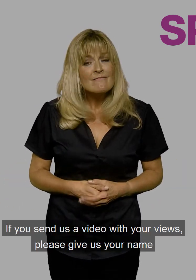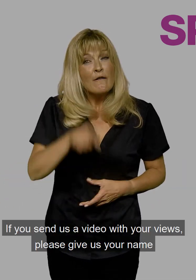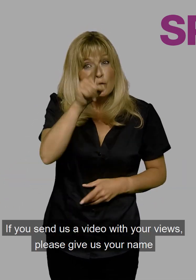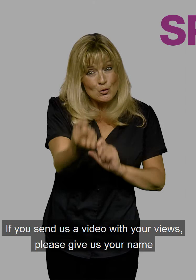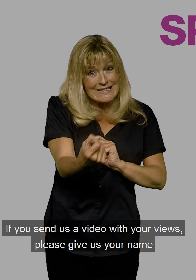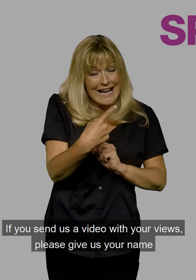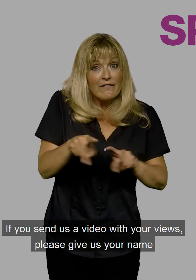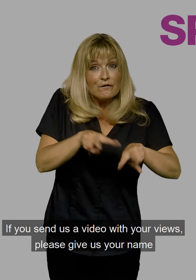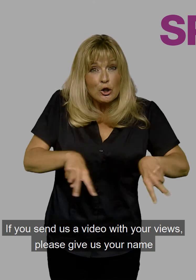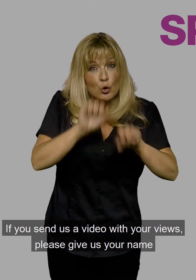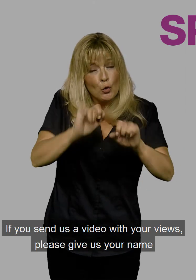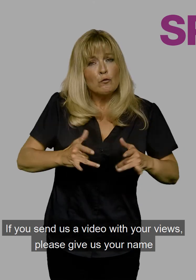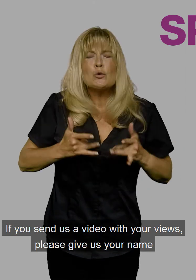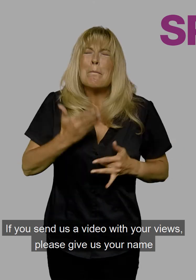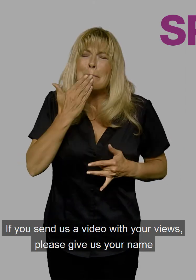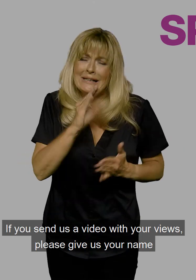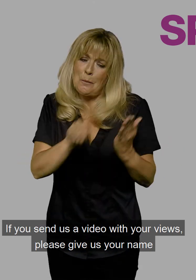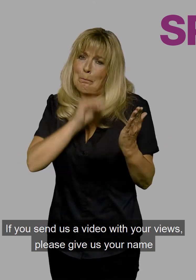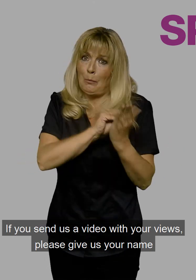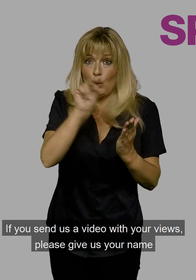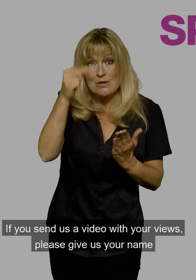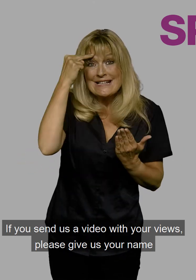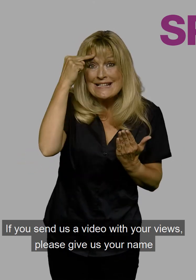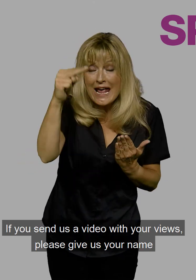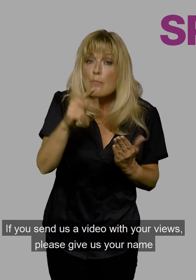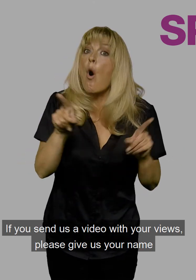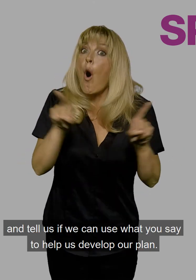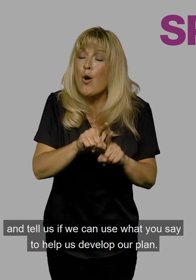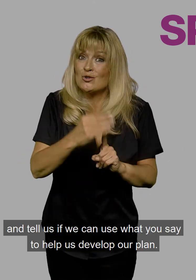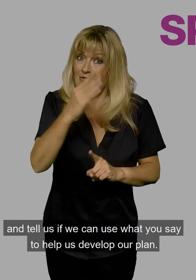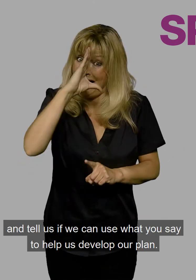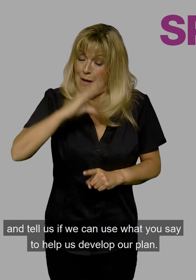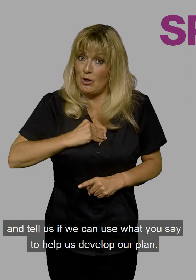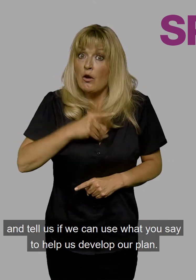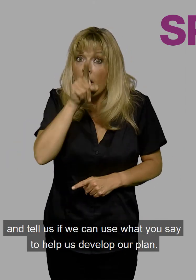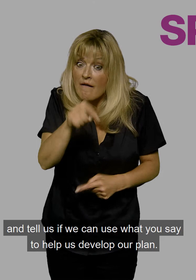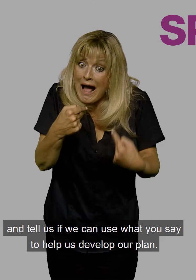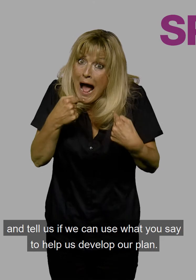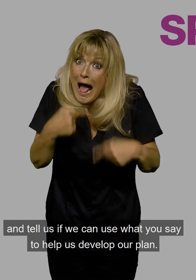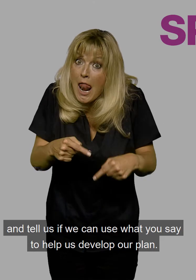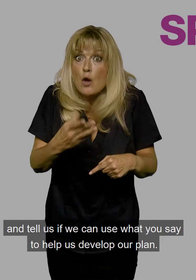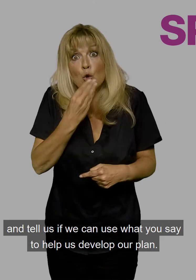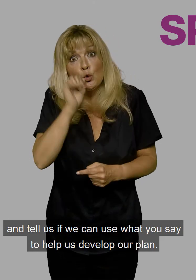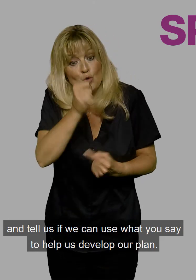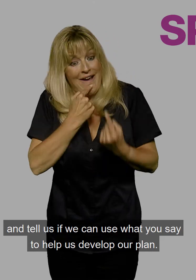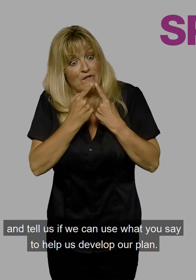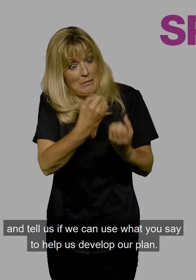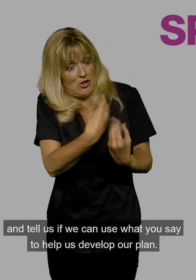If you send us a video with your views, please give us your name and tell us if we can use what you say to help us develop our